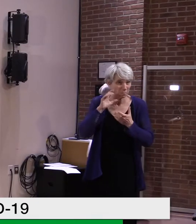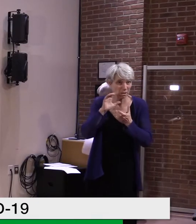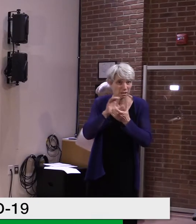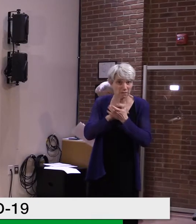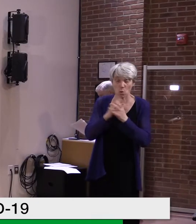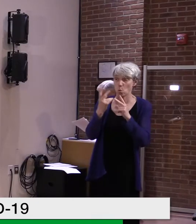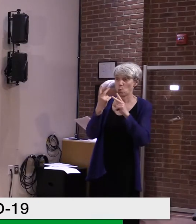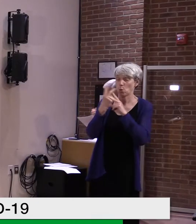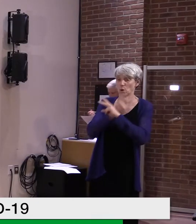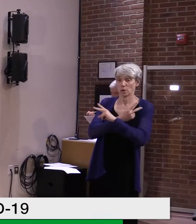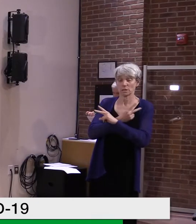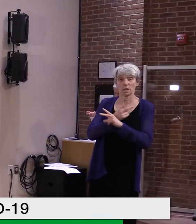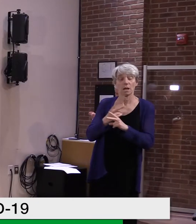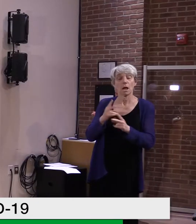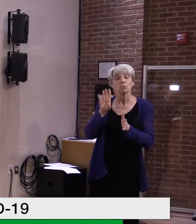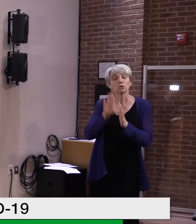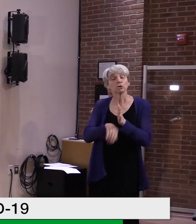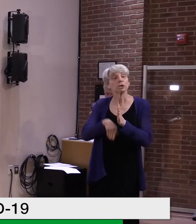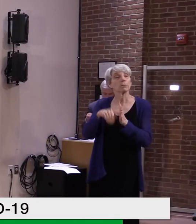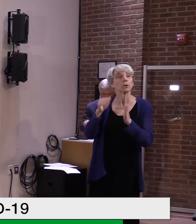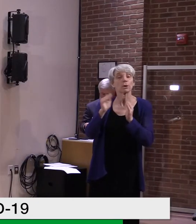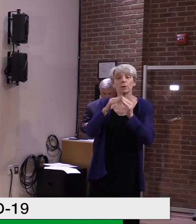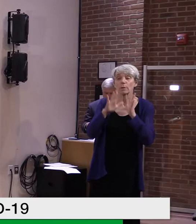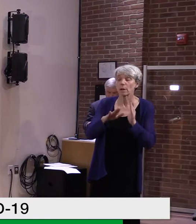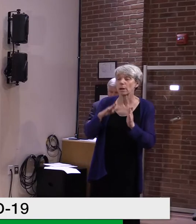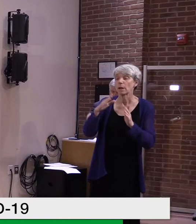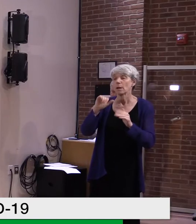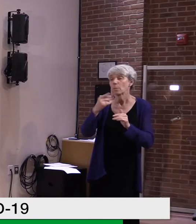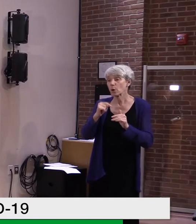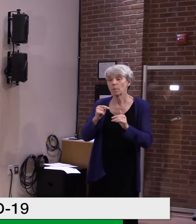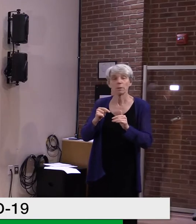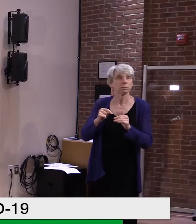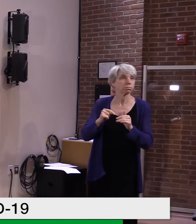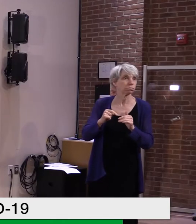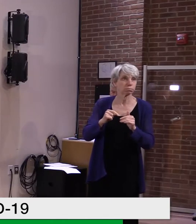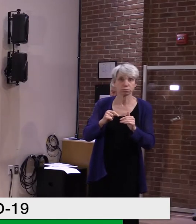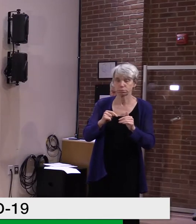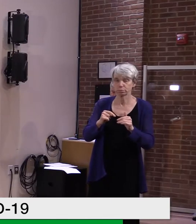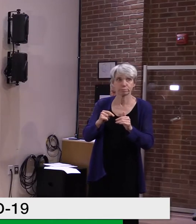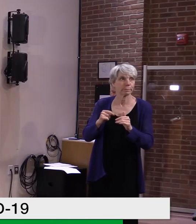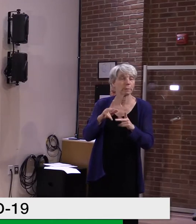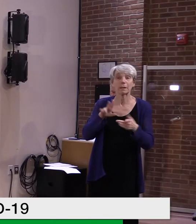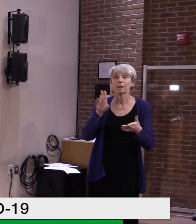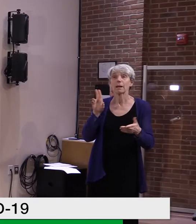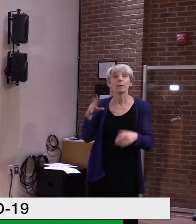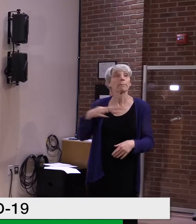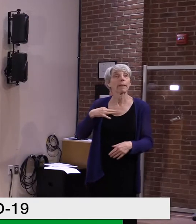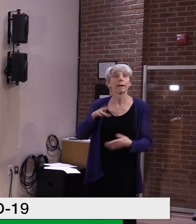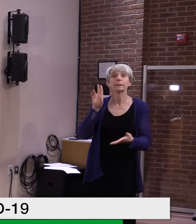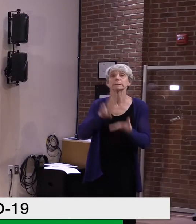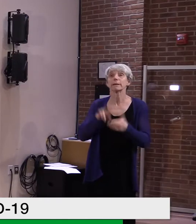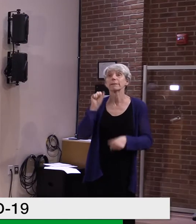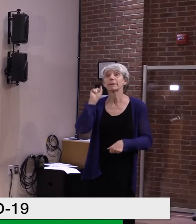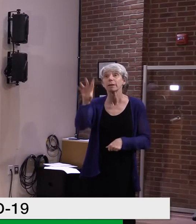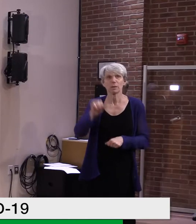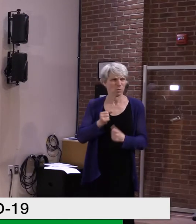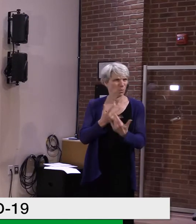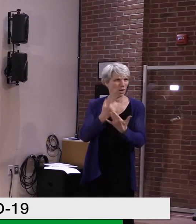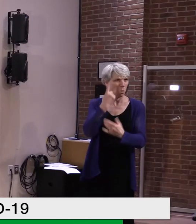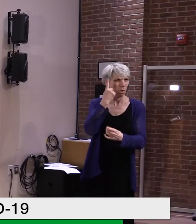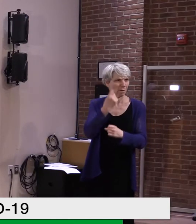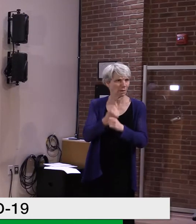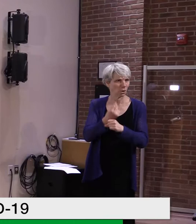affordable housing is already very overtaxed and there's a huge wait list. So I'm just curious, understanding